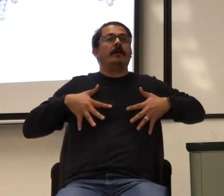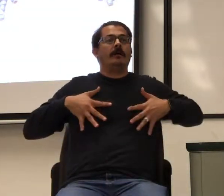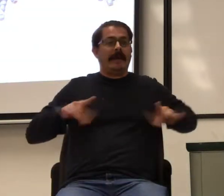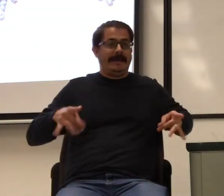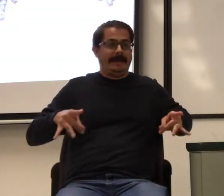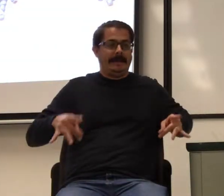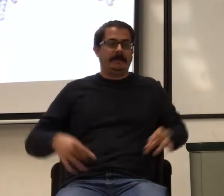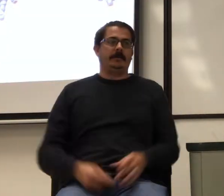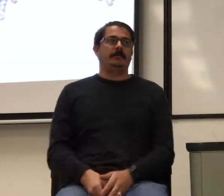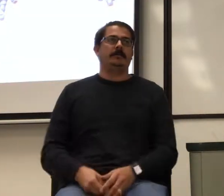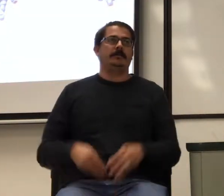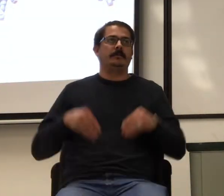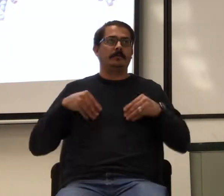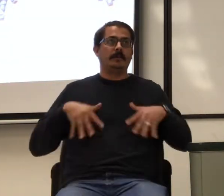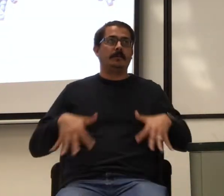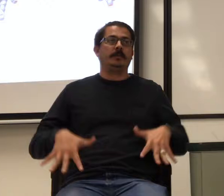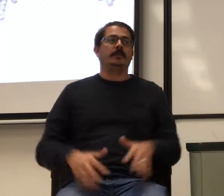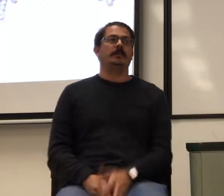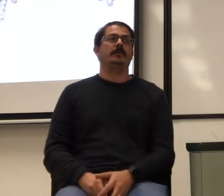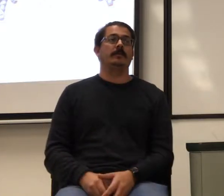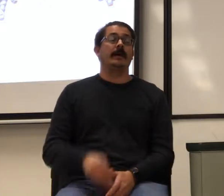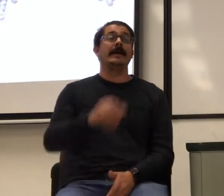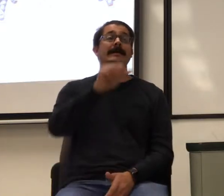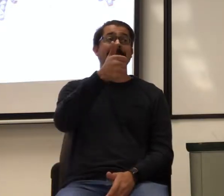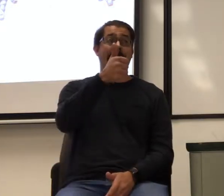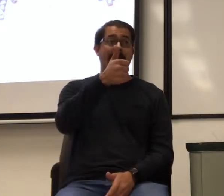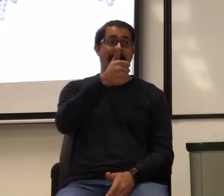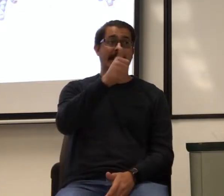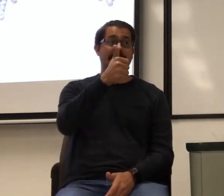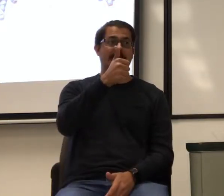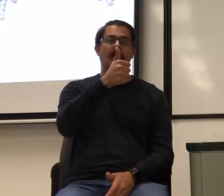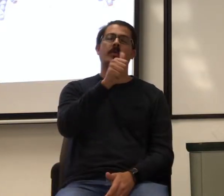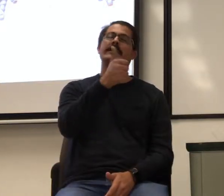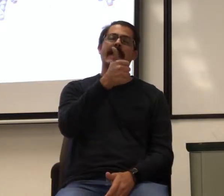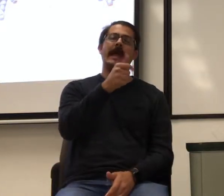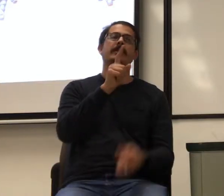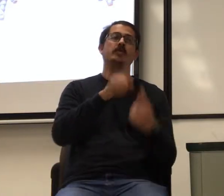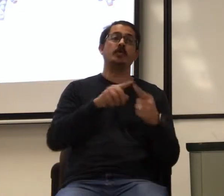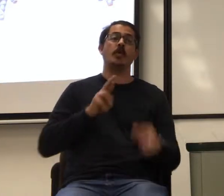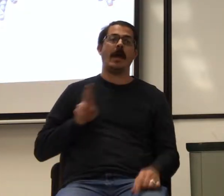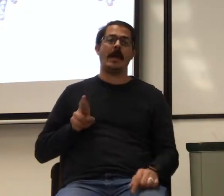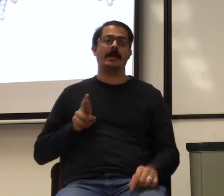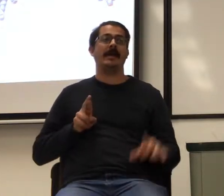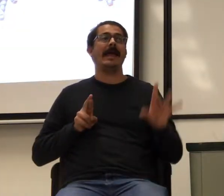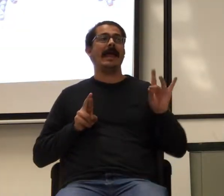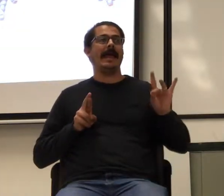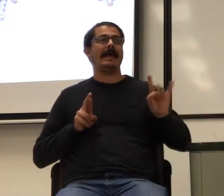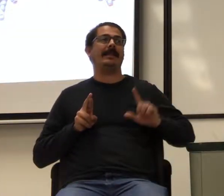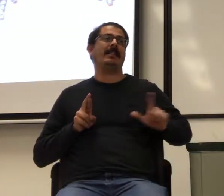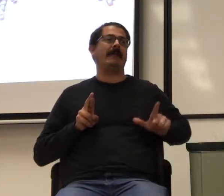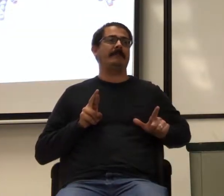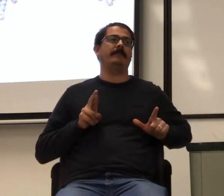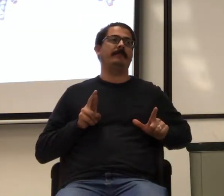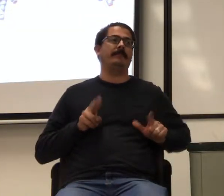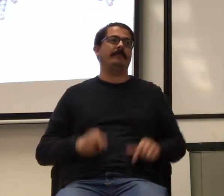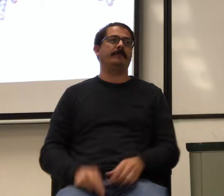You got 10 that go to the right lung. You got 8 in the left